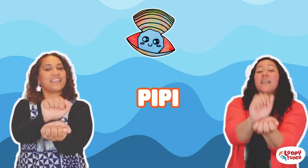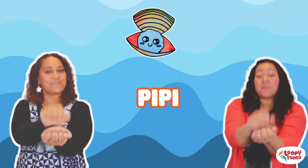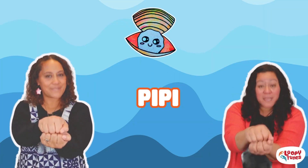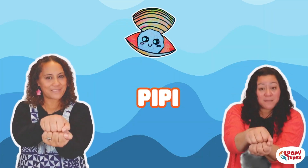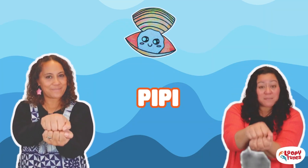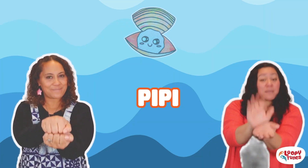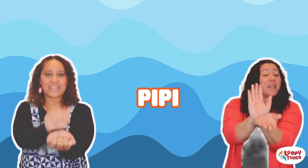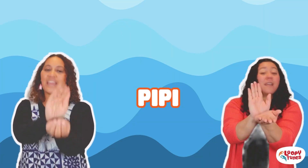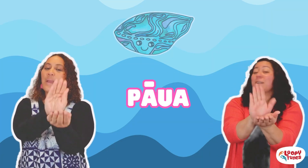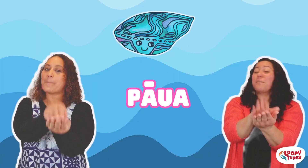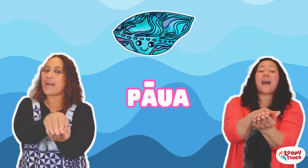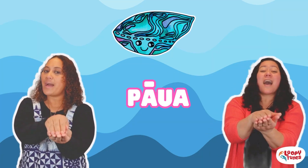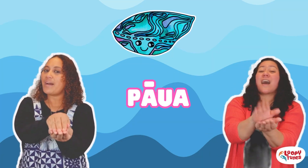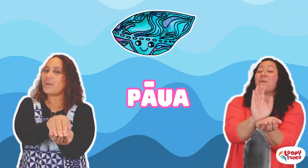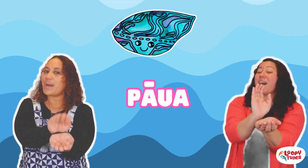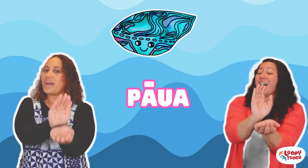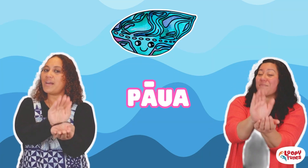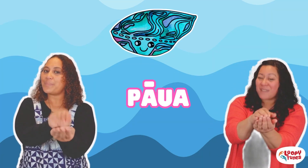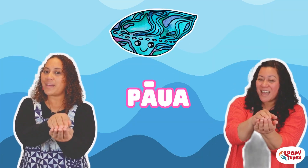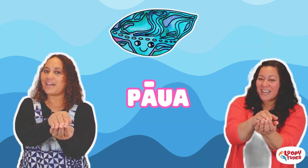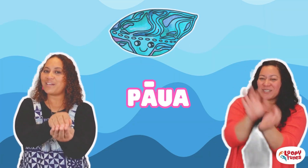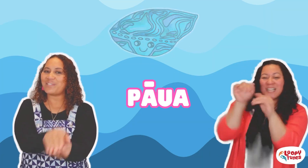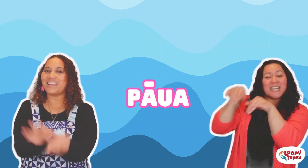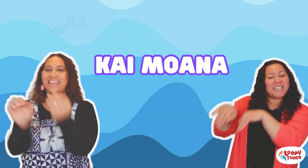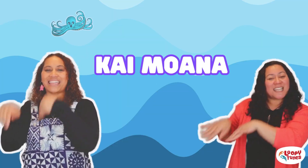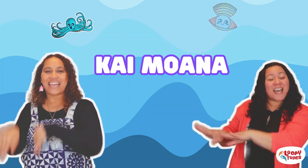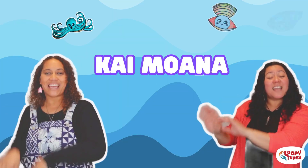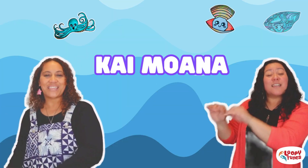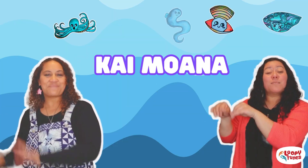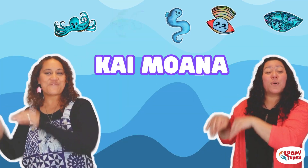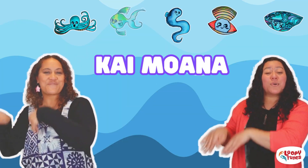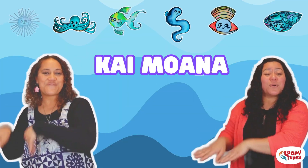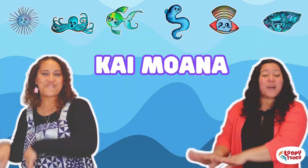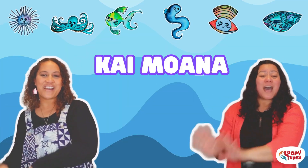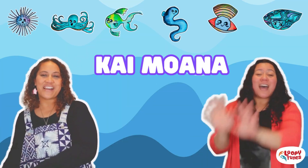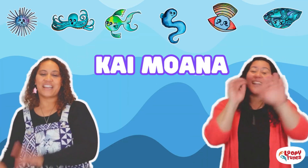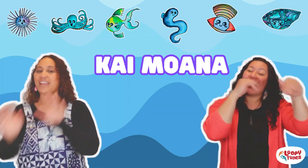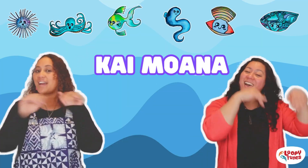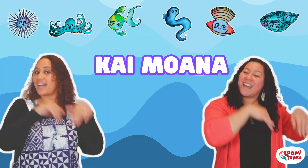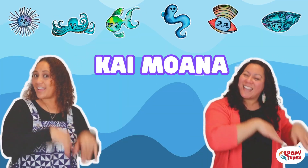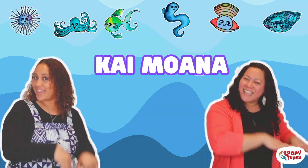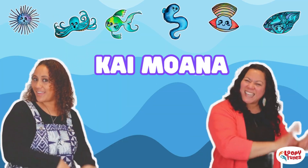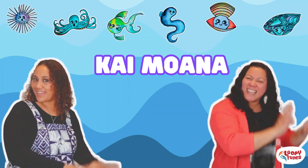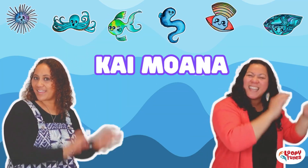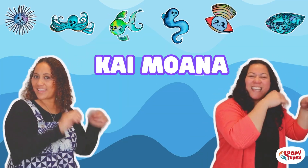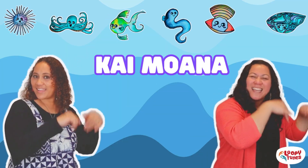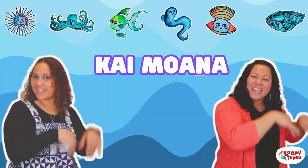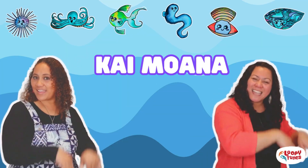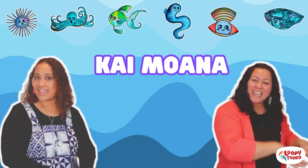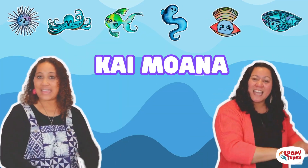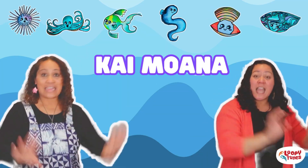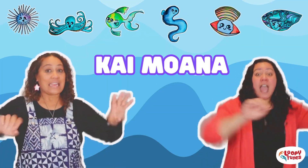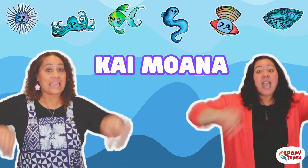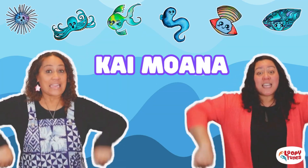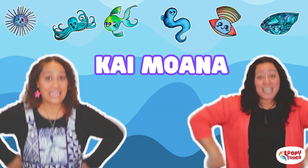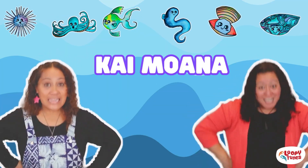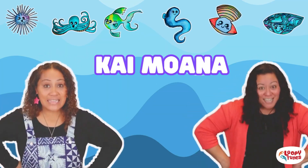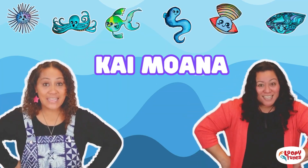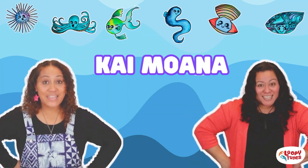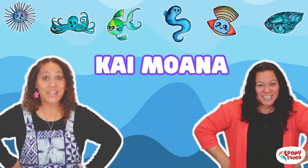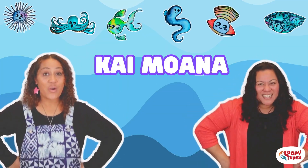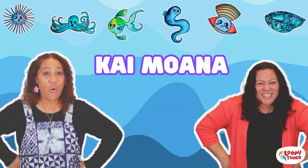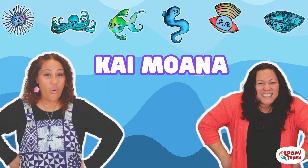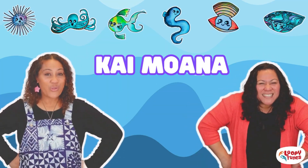pipi pipi, pawa pawa, kai moana e.